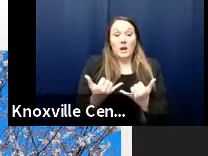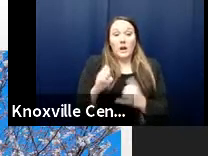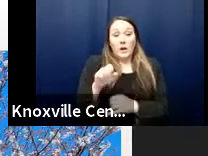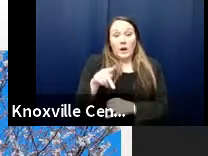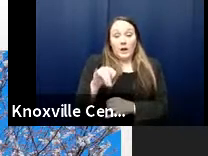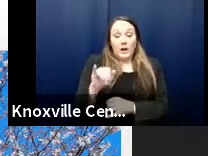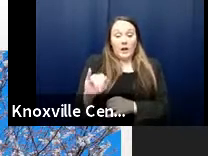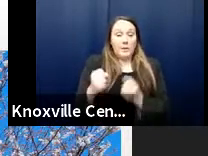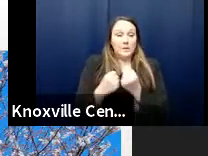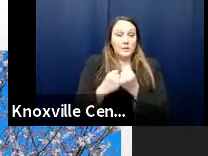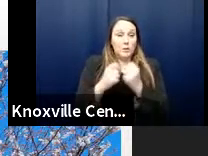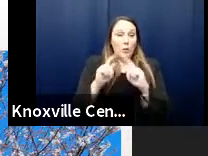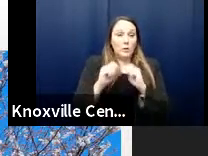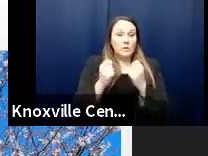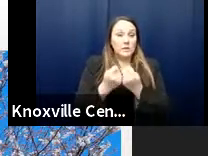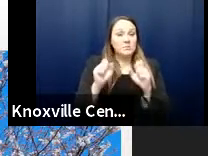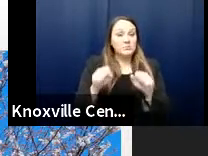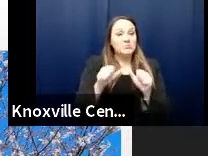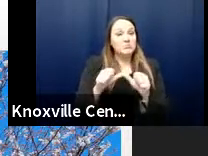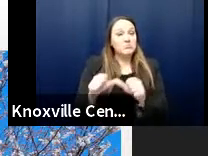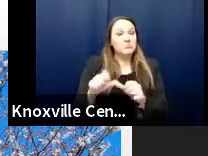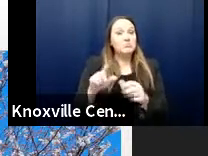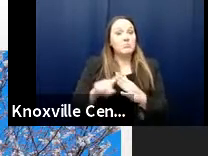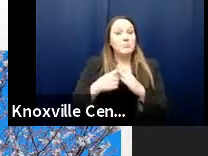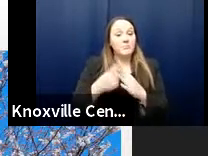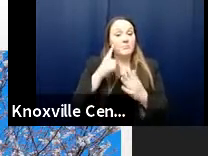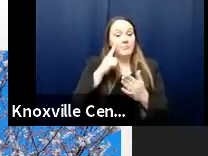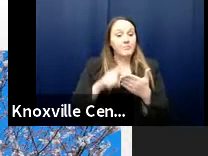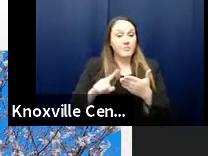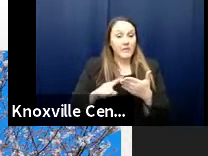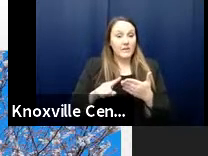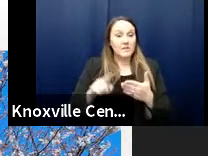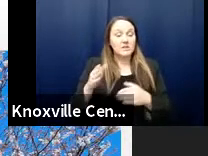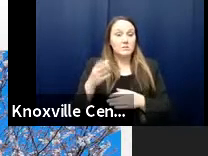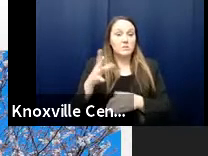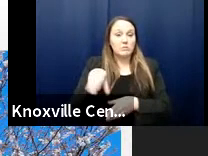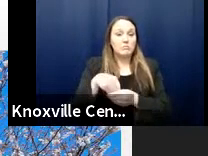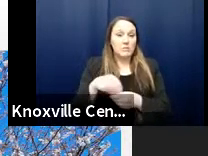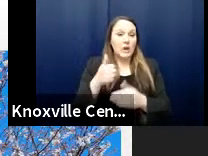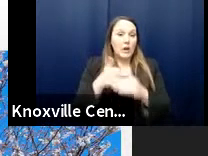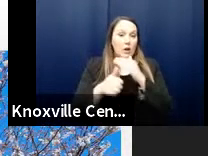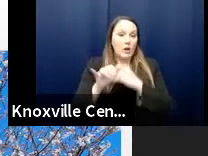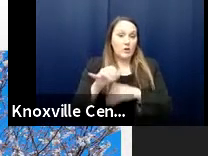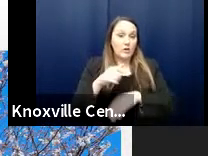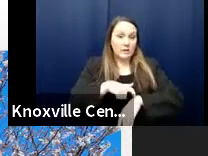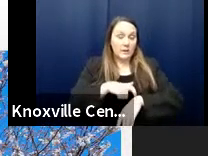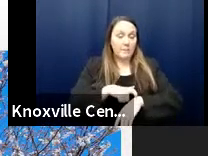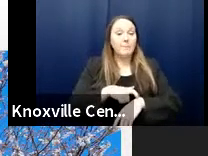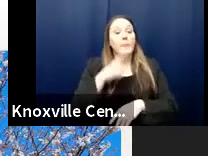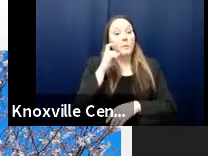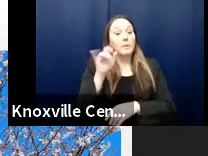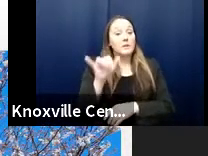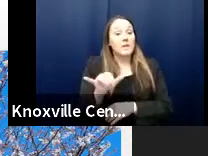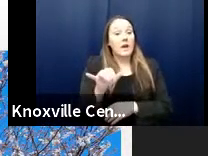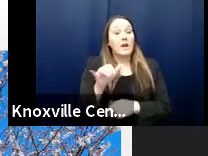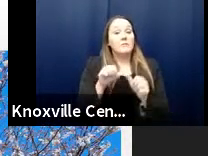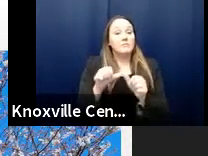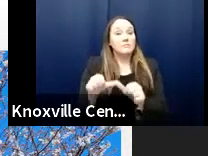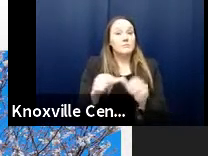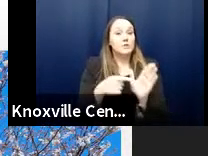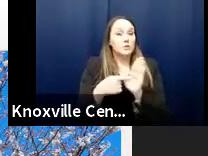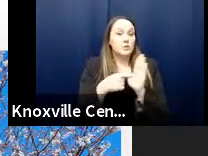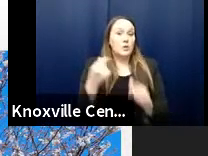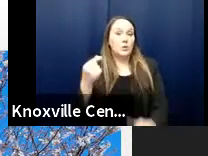we continue to be able to initiate investigations in this desired timeframe. Because of this, our benchmark continues to be represented